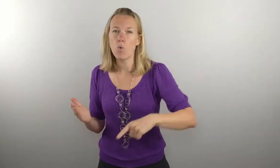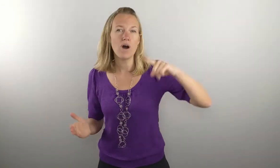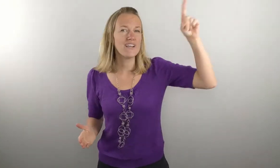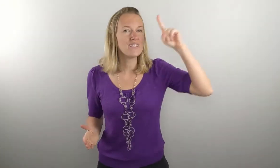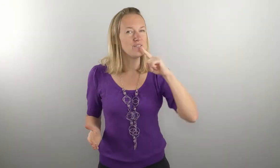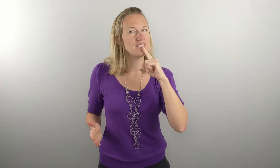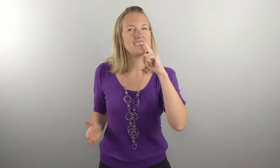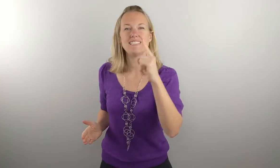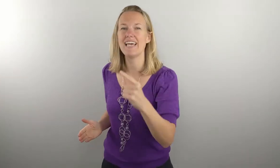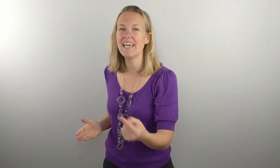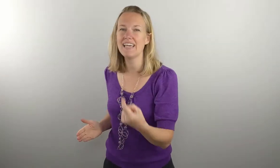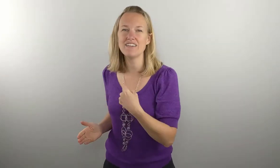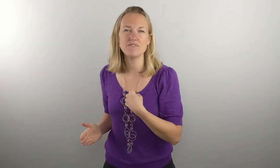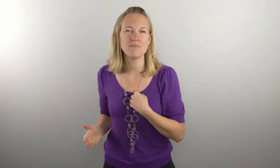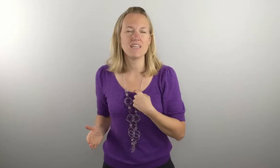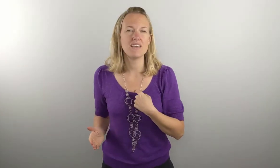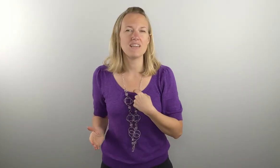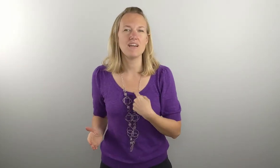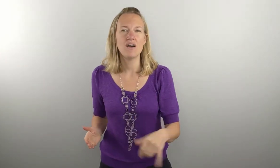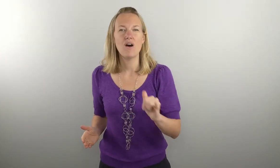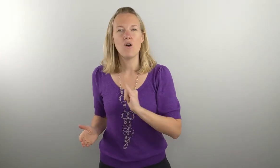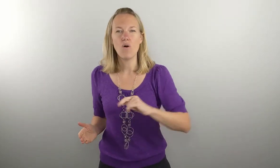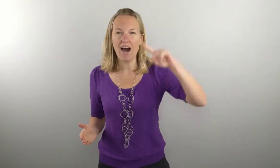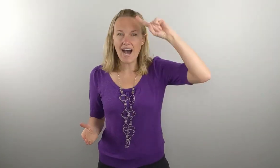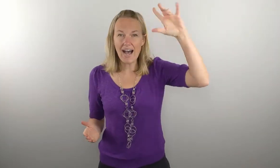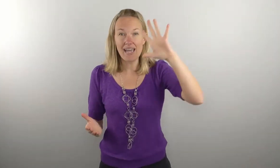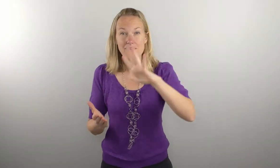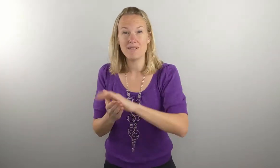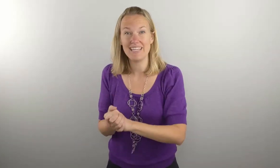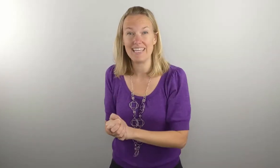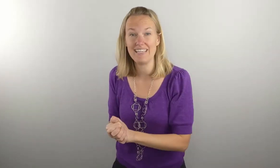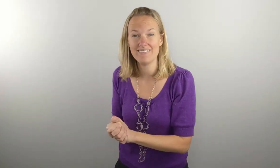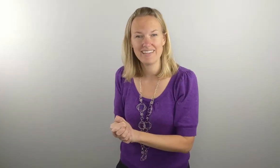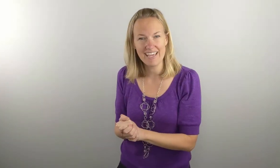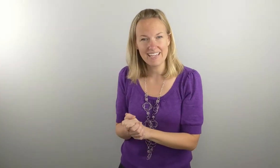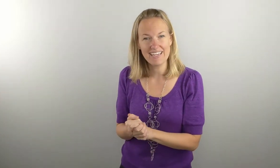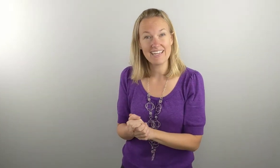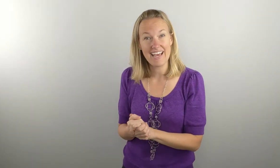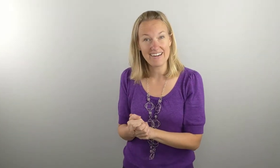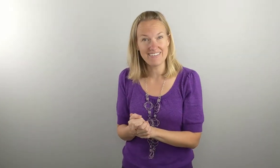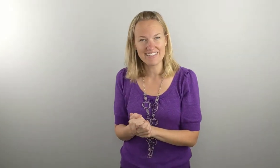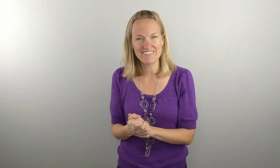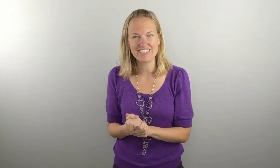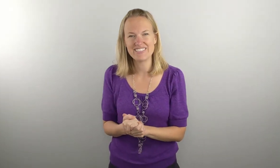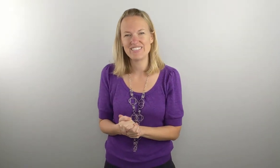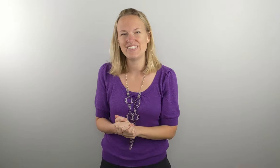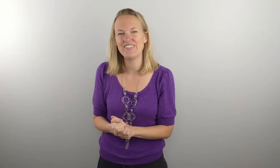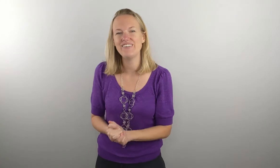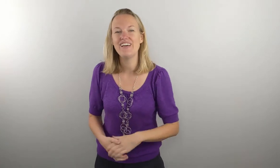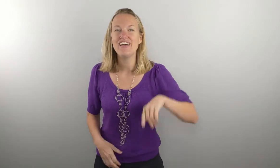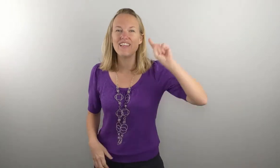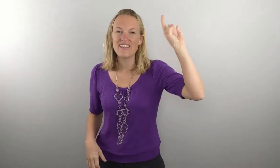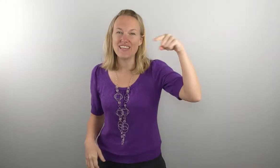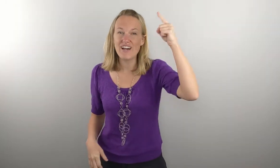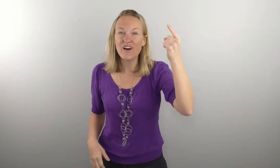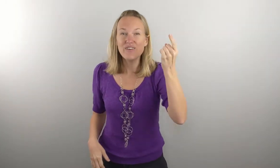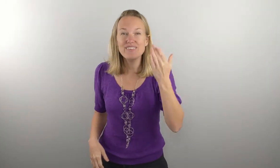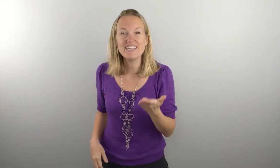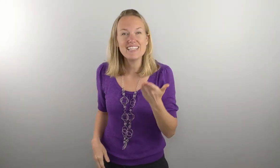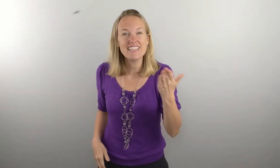what you say of me. Oh, I believe. Okay, and now on to verse 2. The only